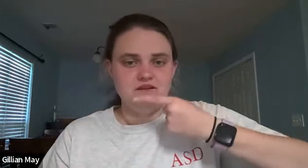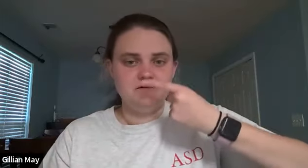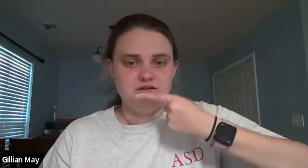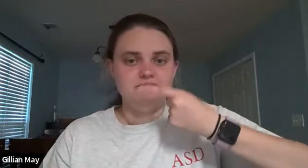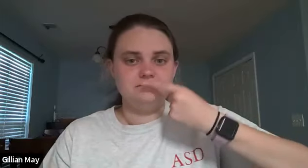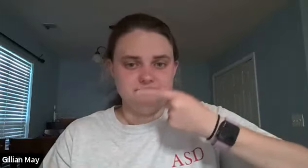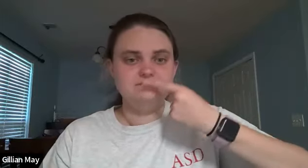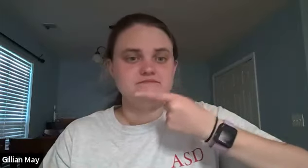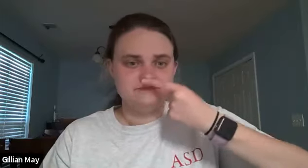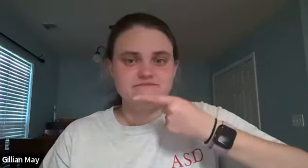Hearing.